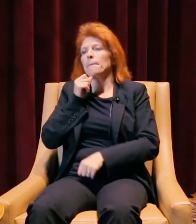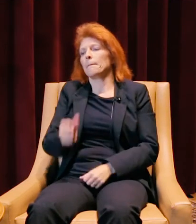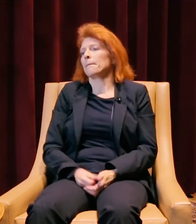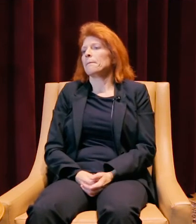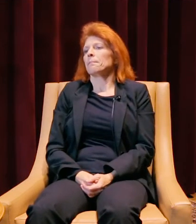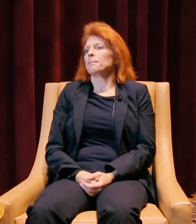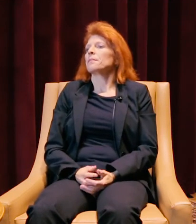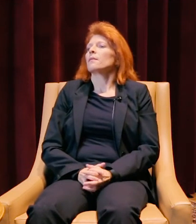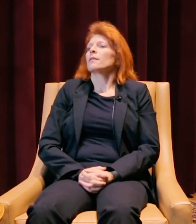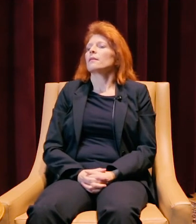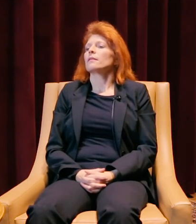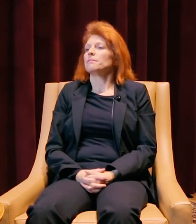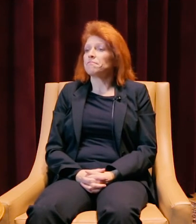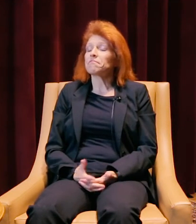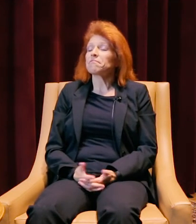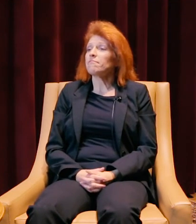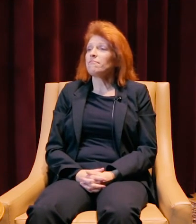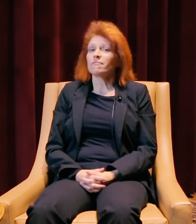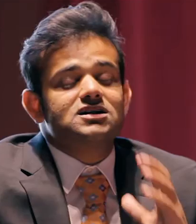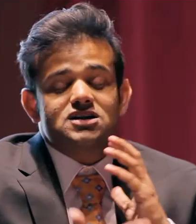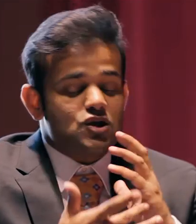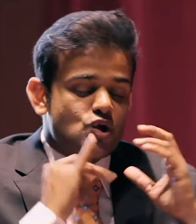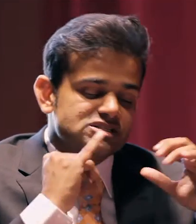different verticals and categories. So.